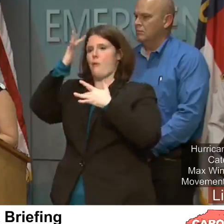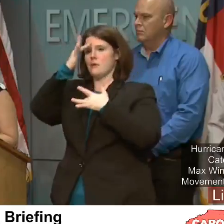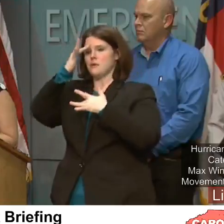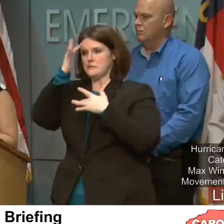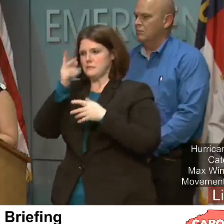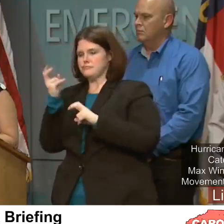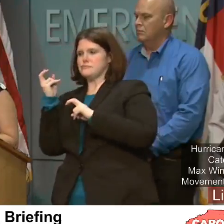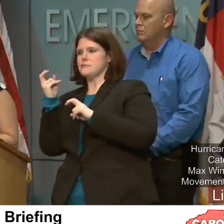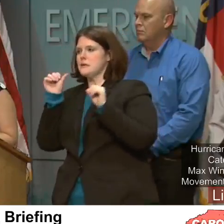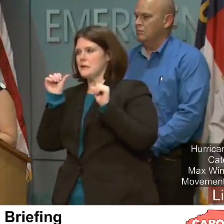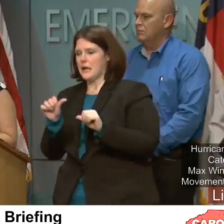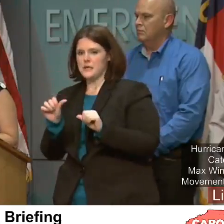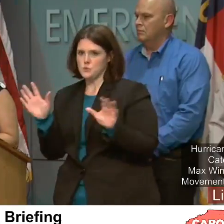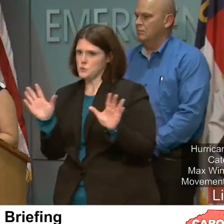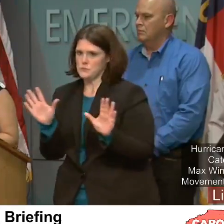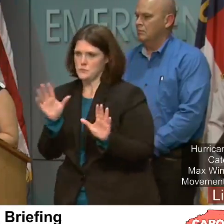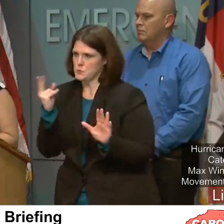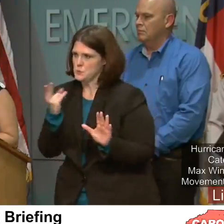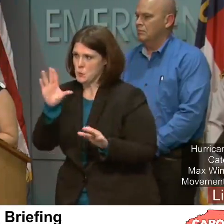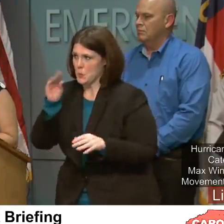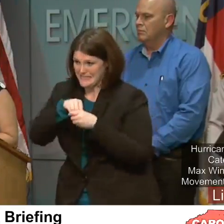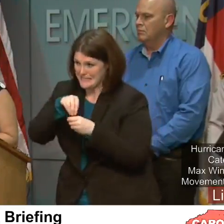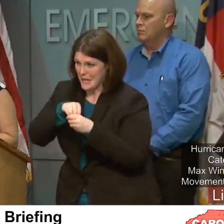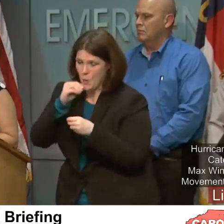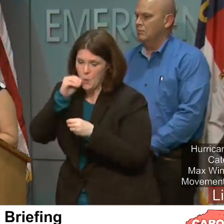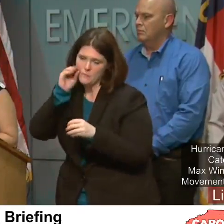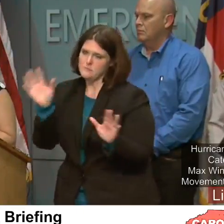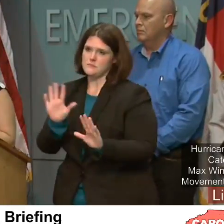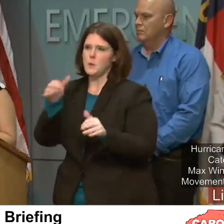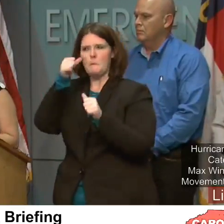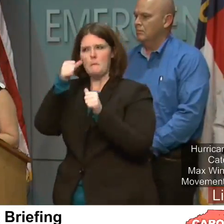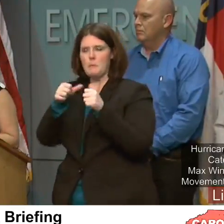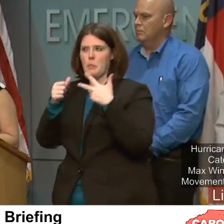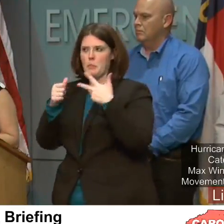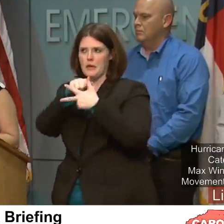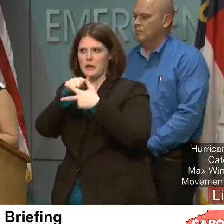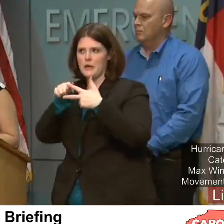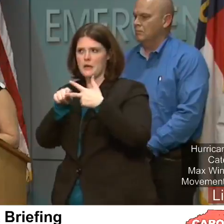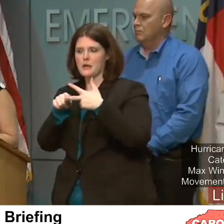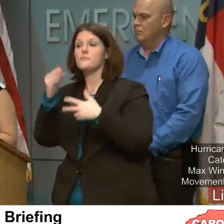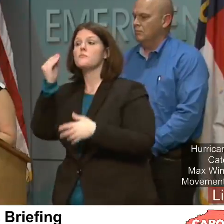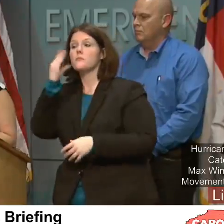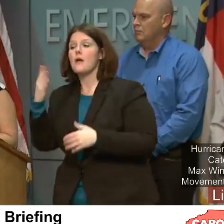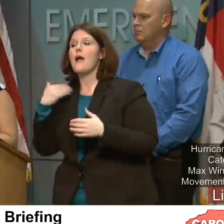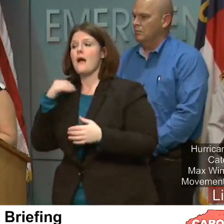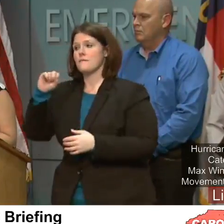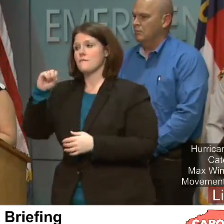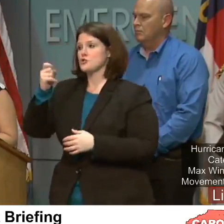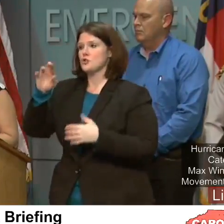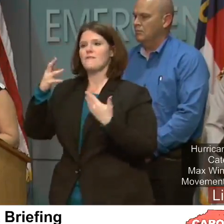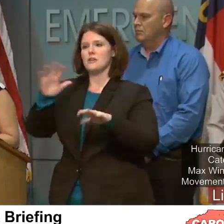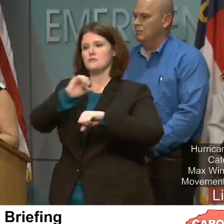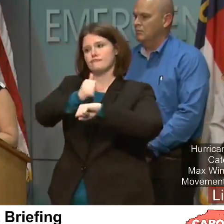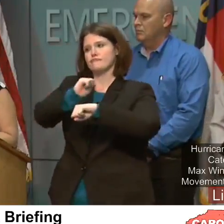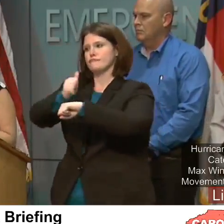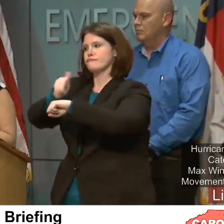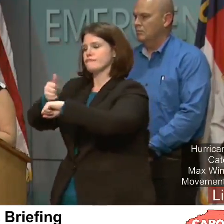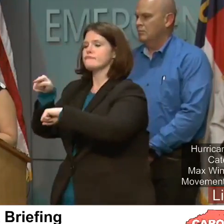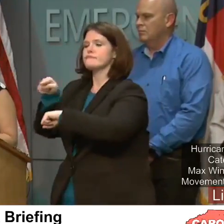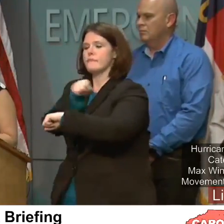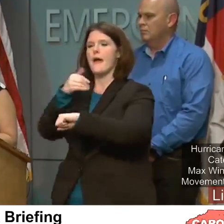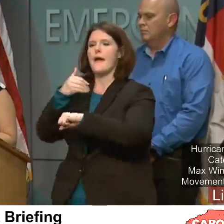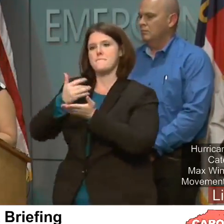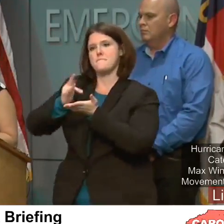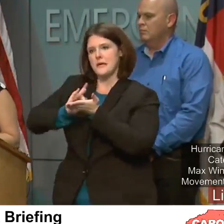gas-powered generators in your home. So please remember those 3 important tips. Know that we have shelters across the state stood up with medical personnel. We